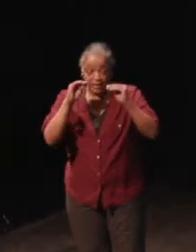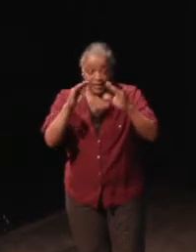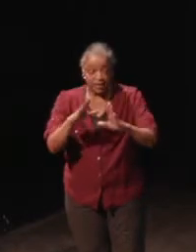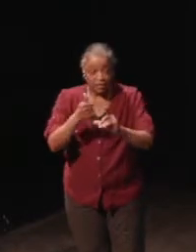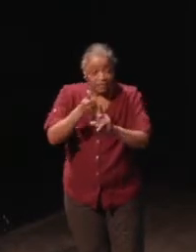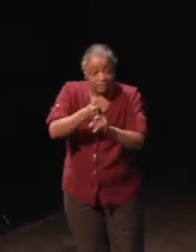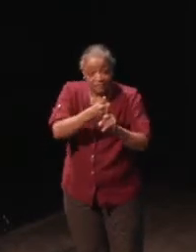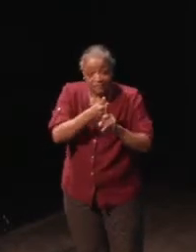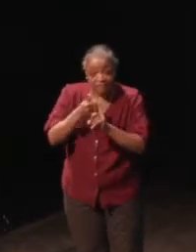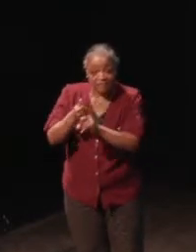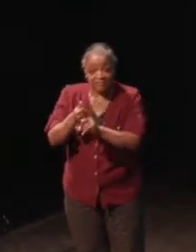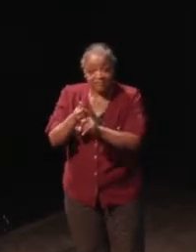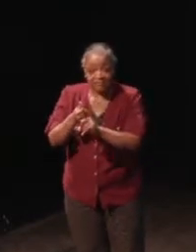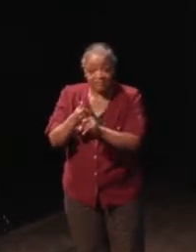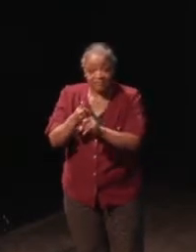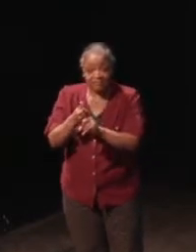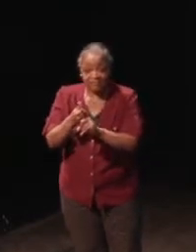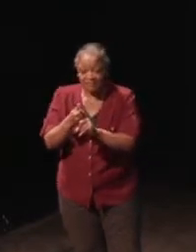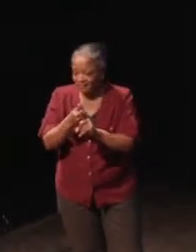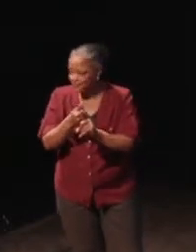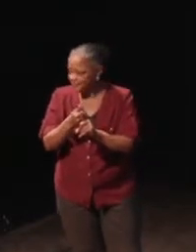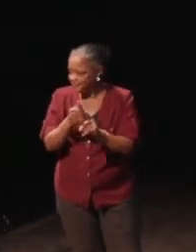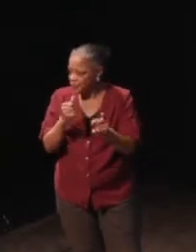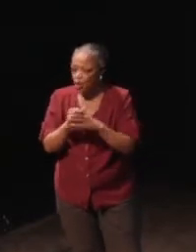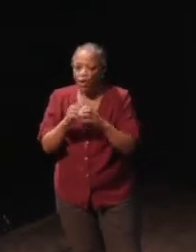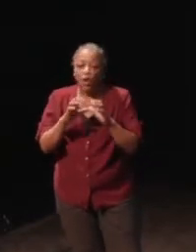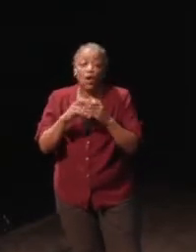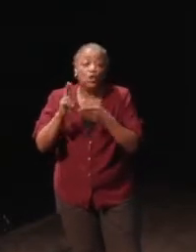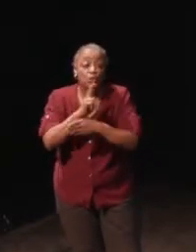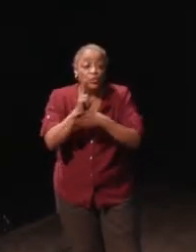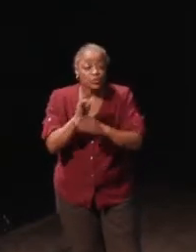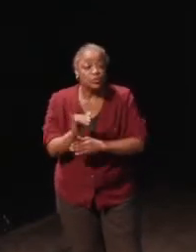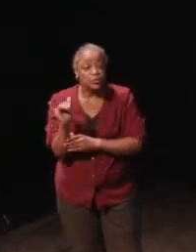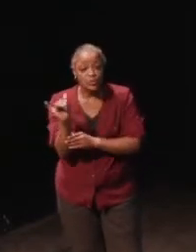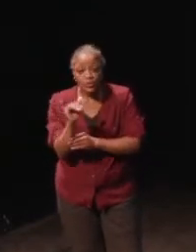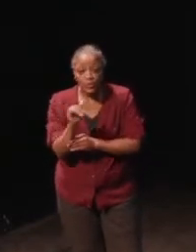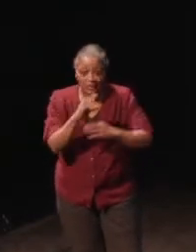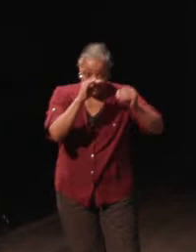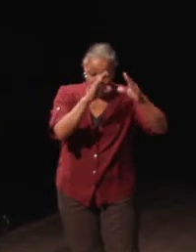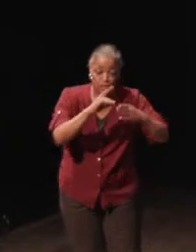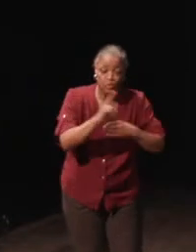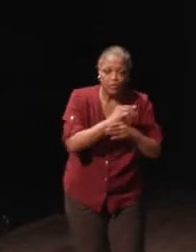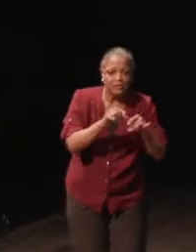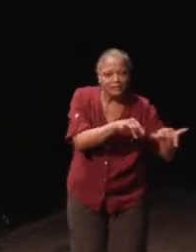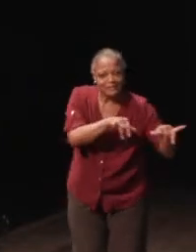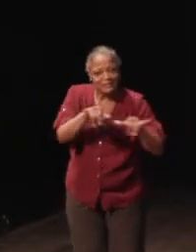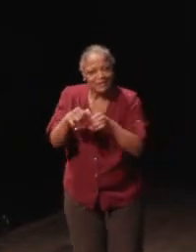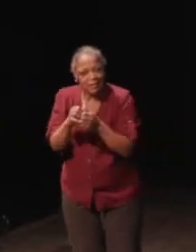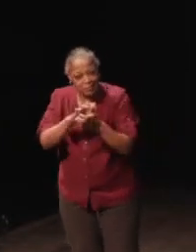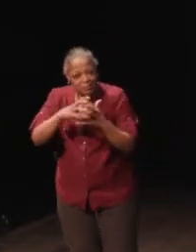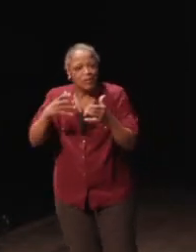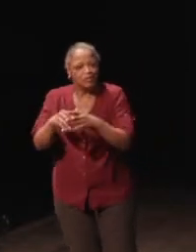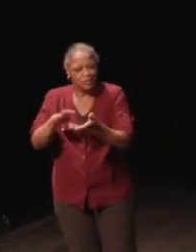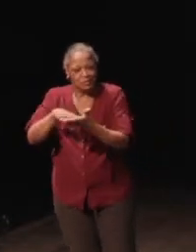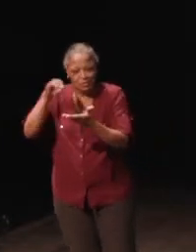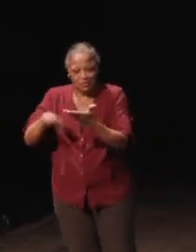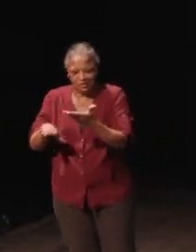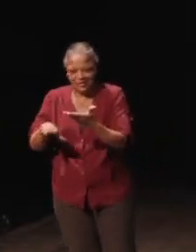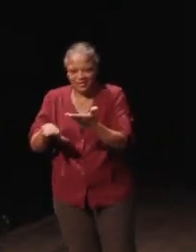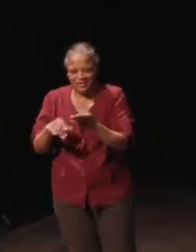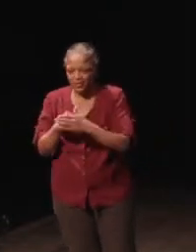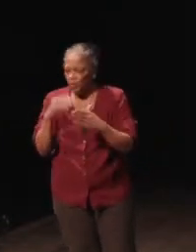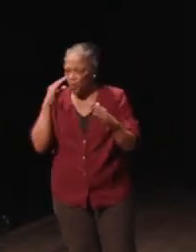teachers were as much our group of users as the students that we were hoping